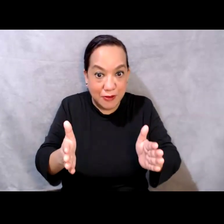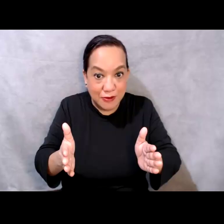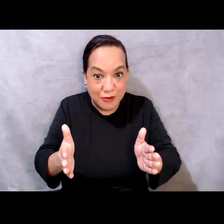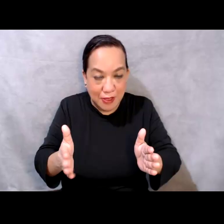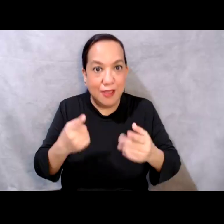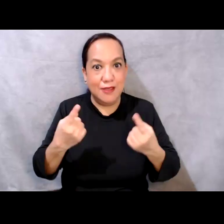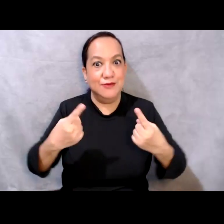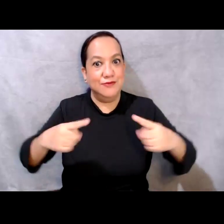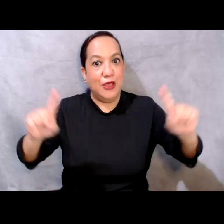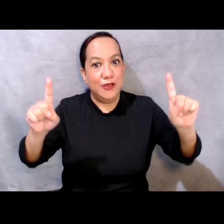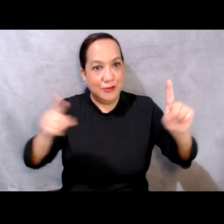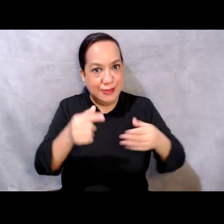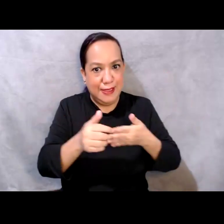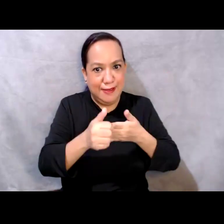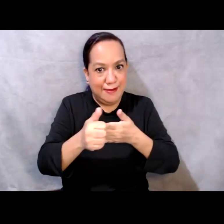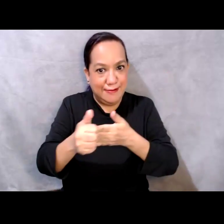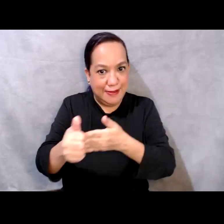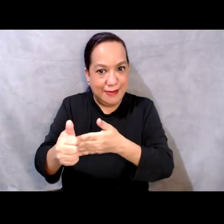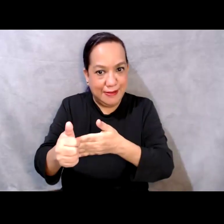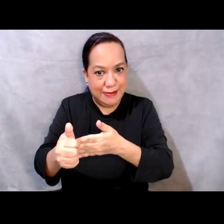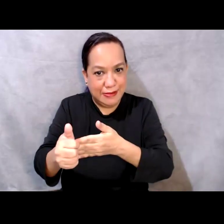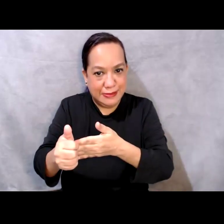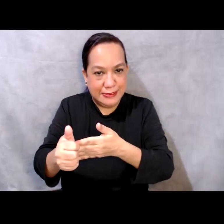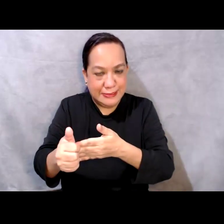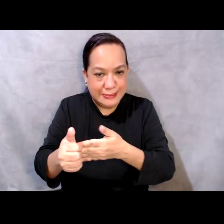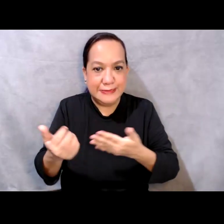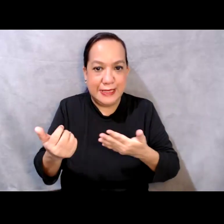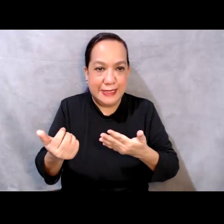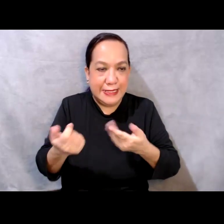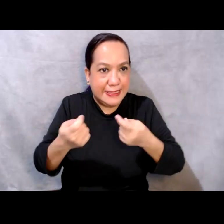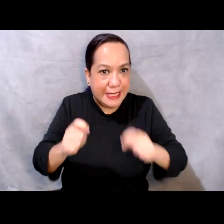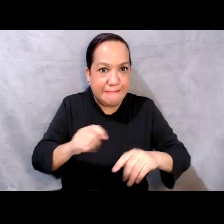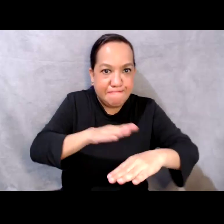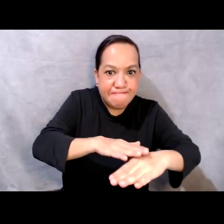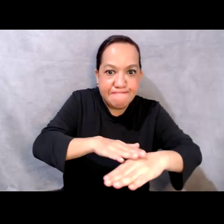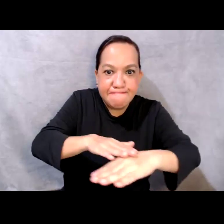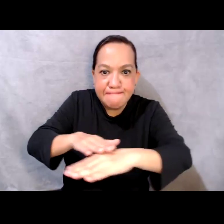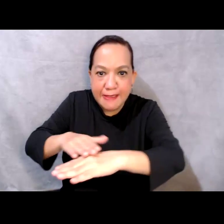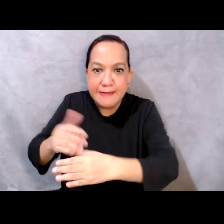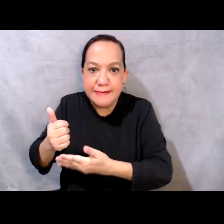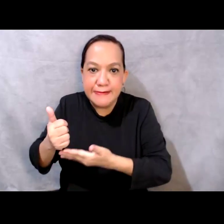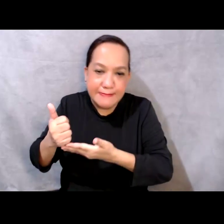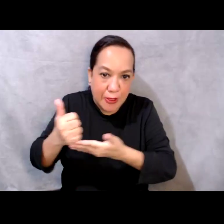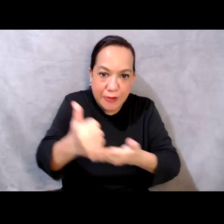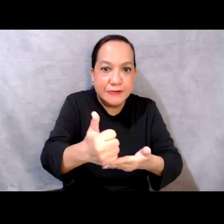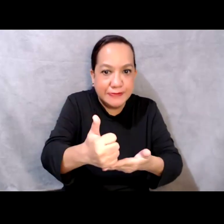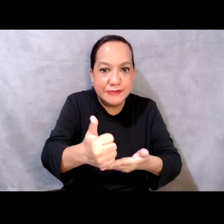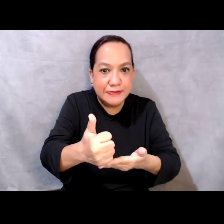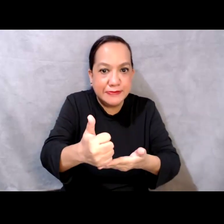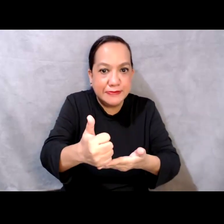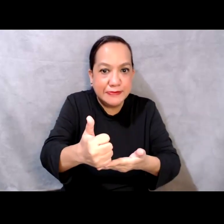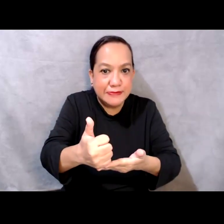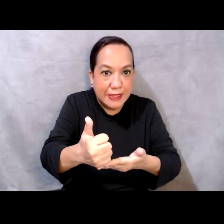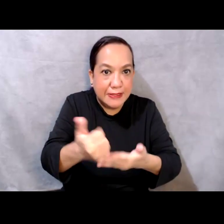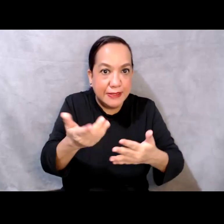ourselves that the implementation of remedies does not lie in the hands of the accountability mechanism, and